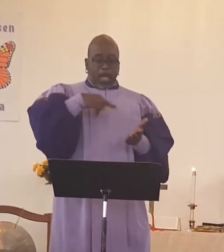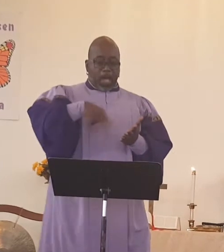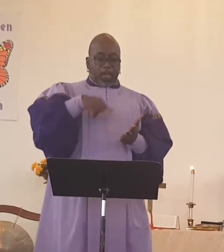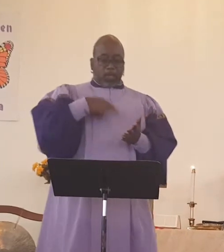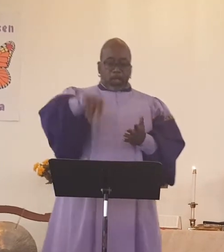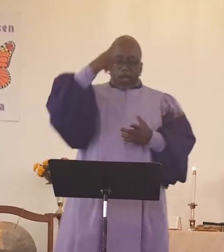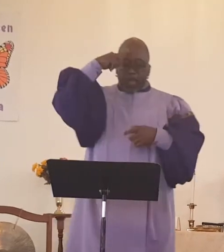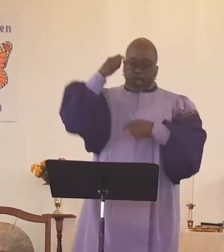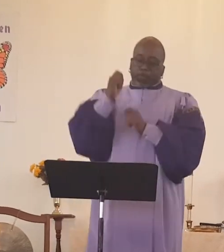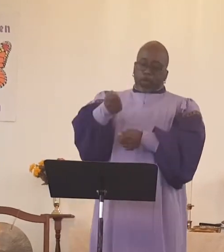I dance for the